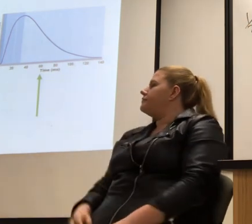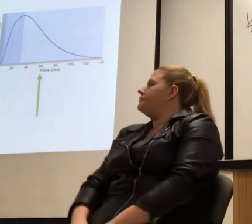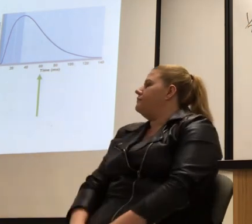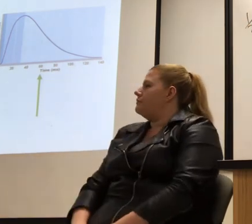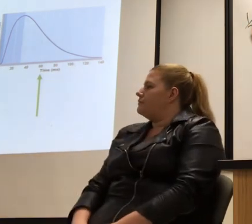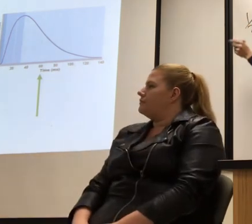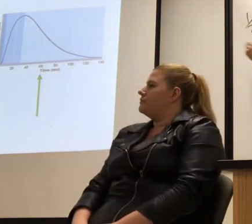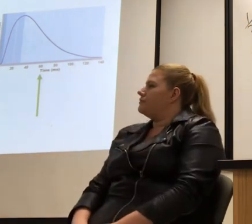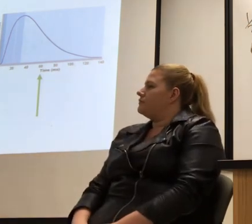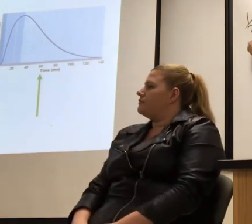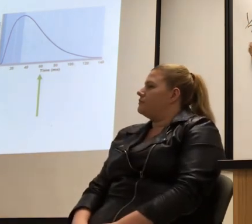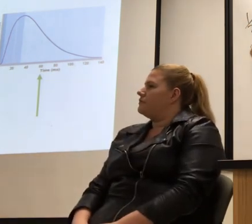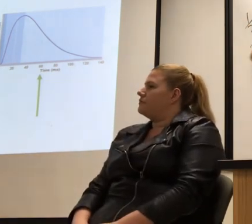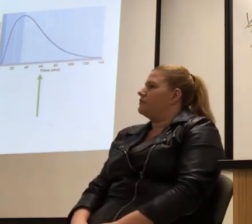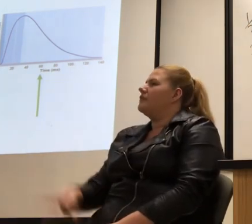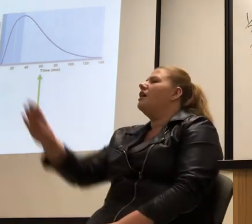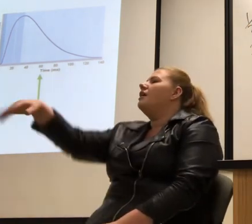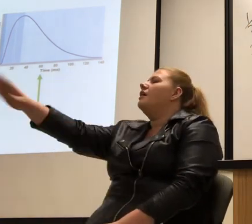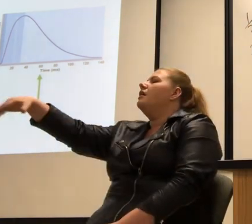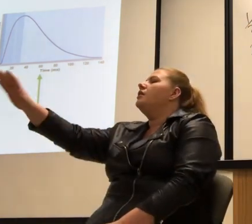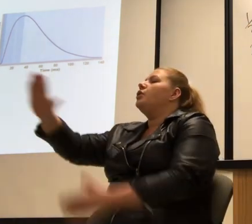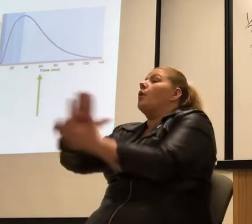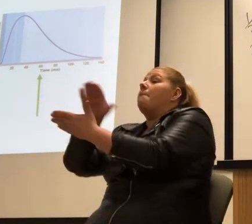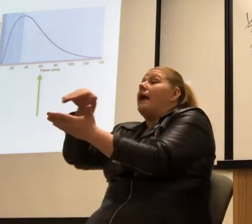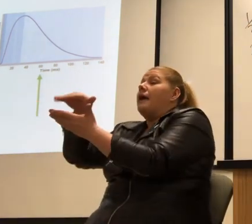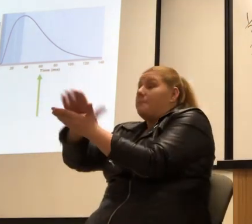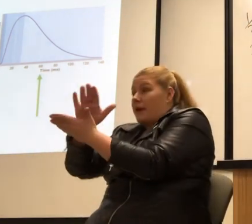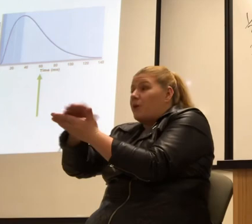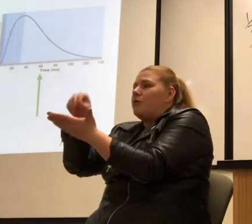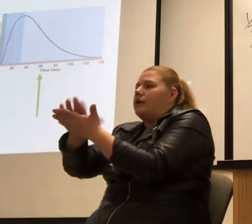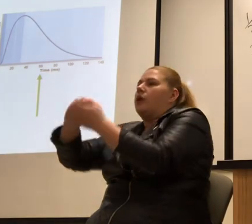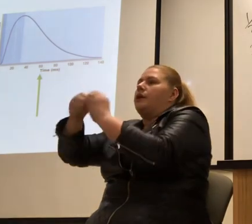I know it's number three on the slide, but put it number two on your half sheet.